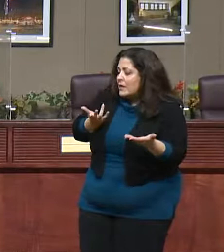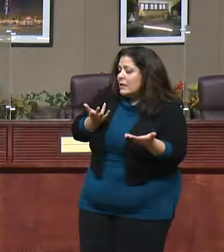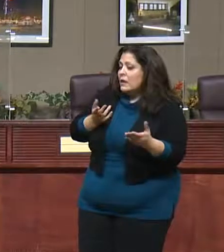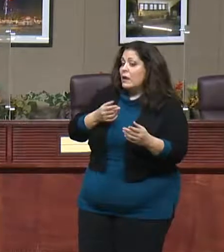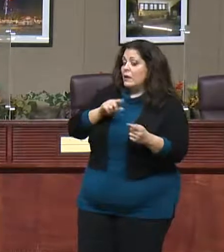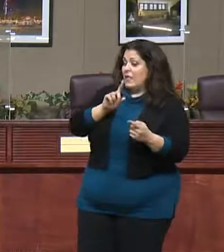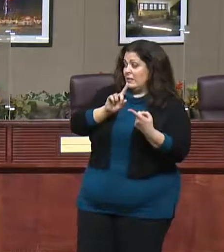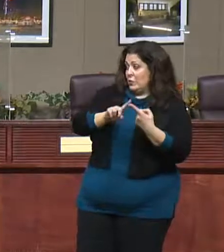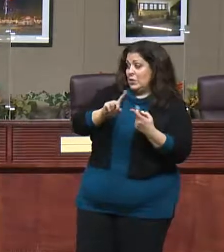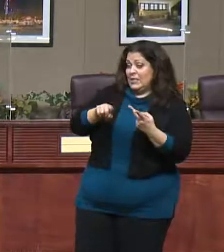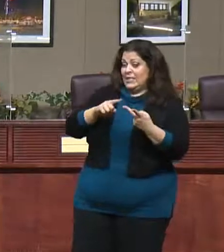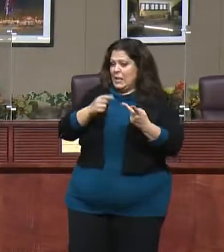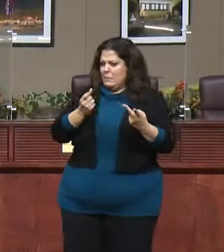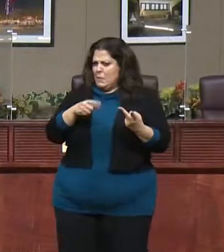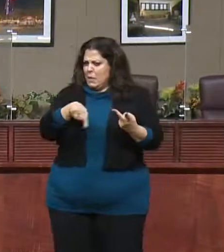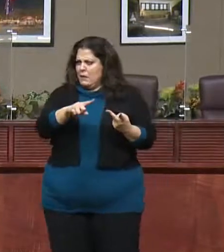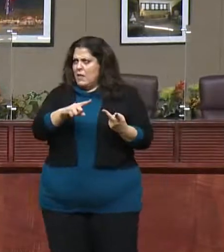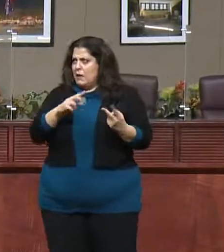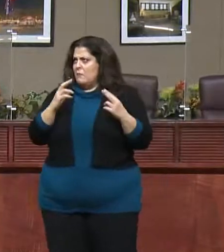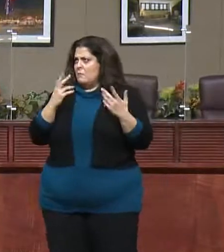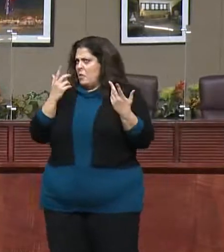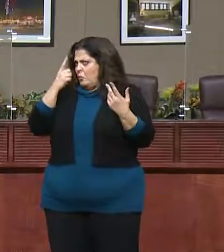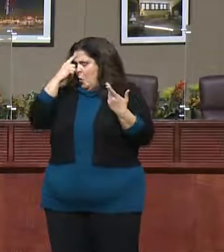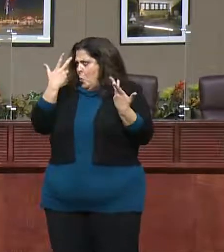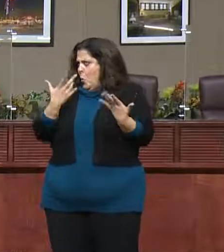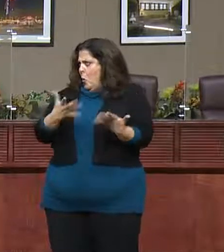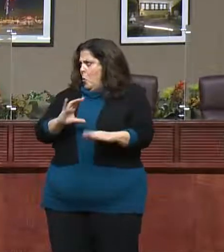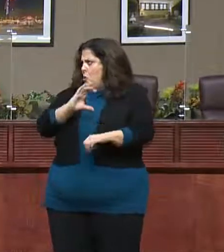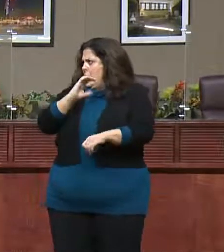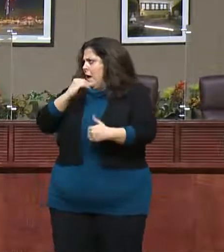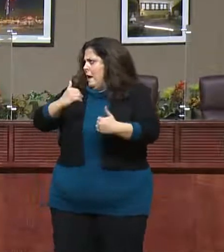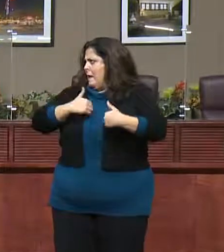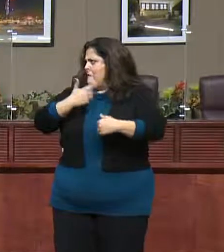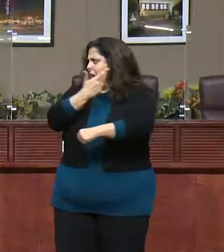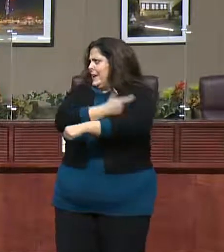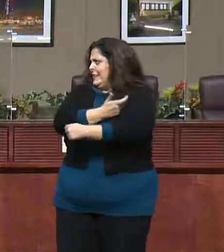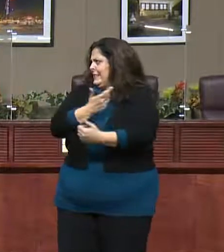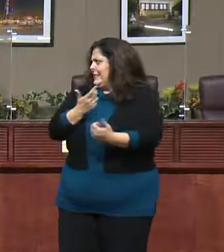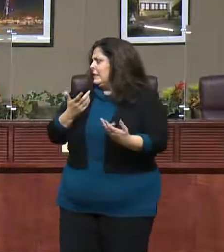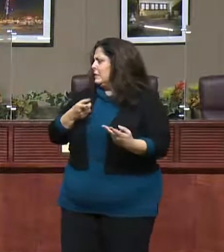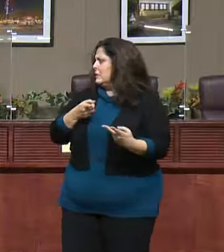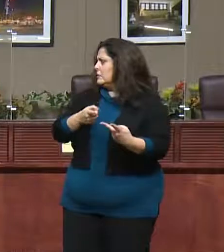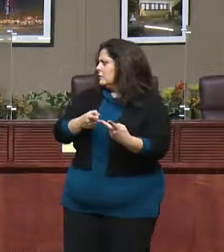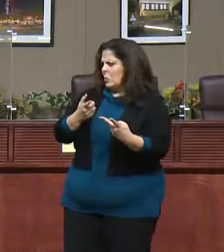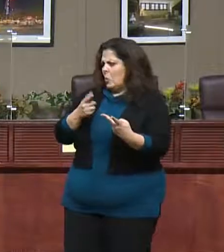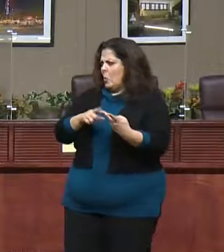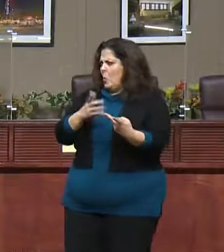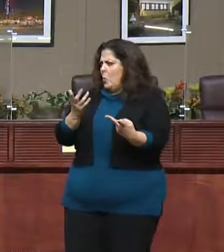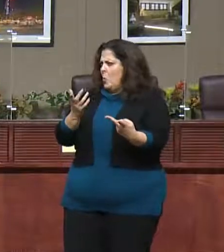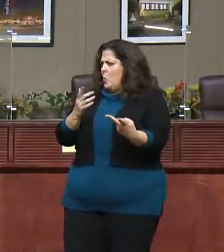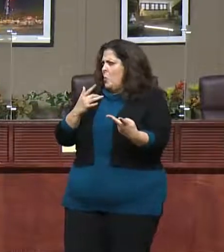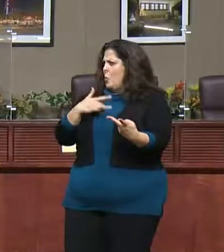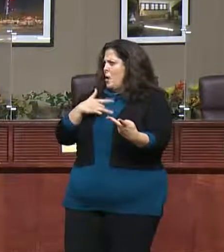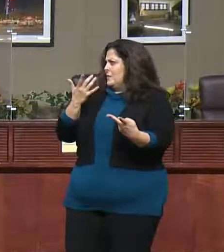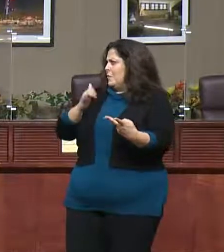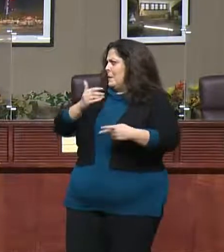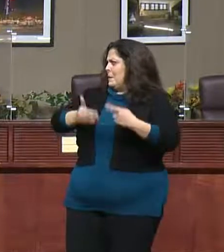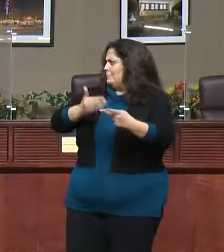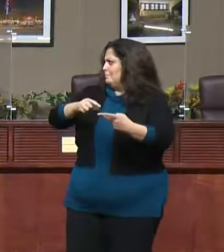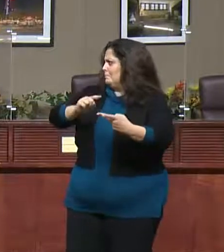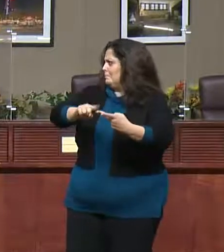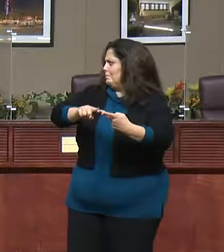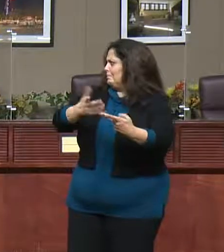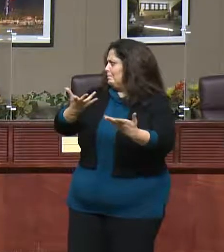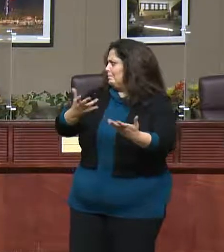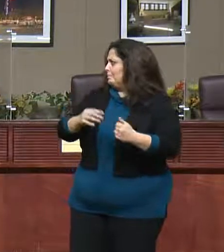vaccine by now, so can you kind of tell us where they're at with that process for here in Orange County, and if you expected to see them getting it by now?